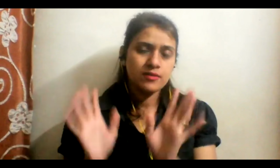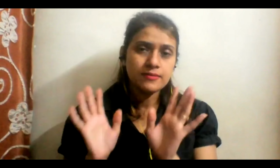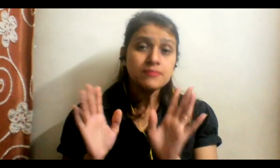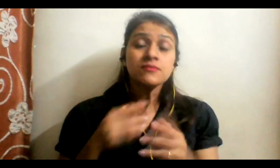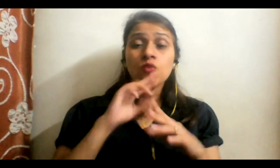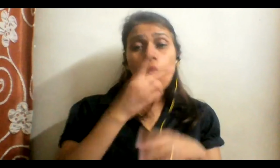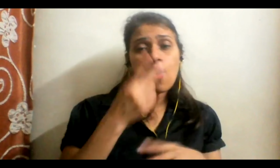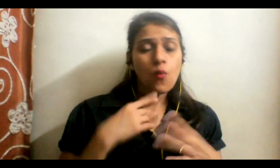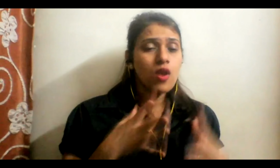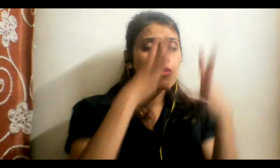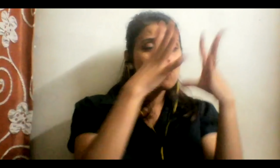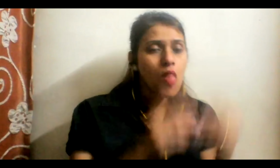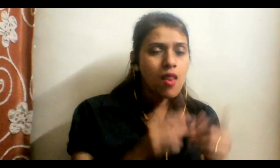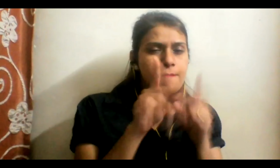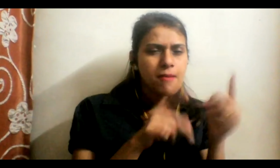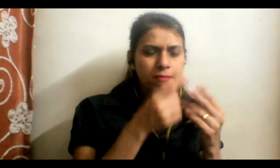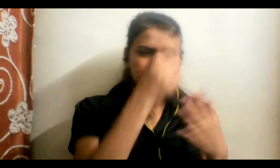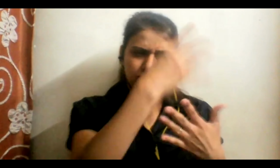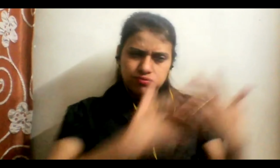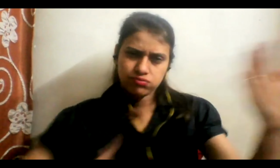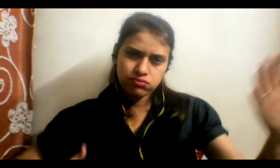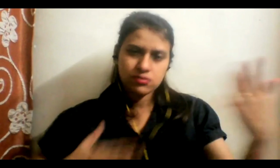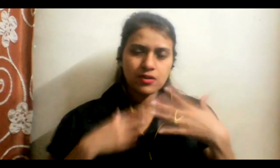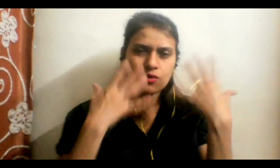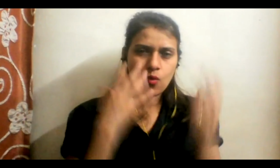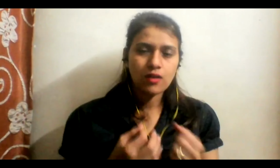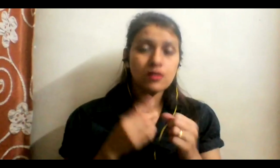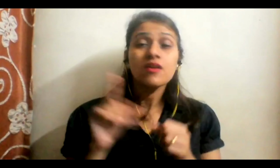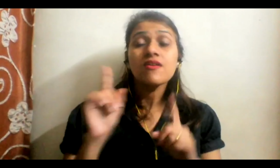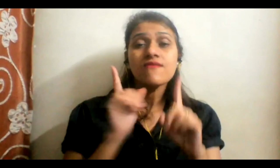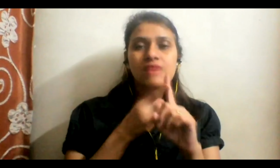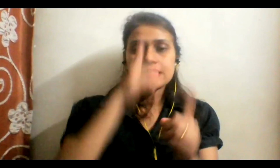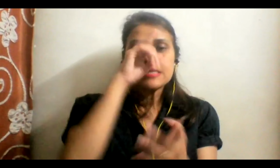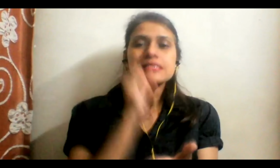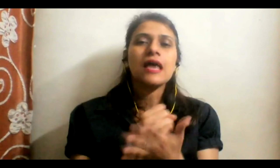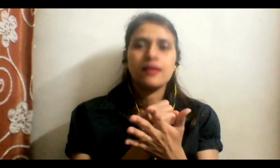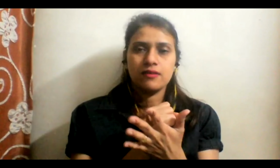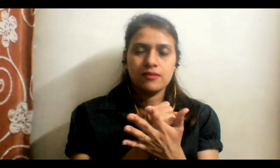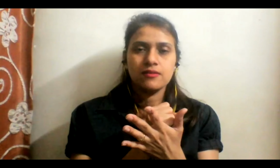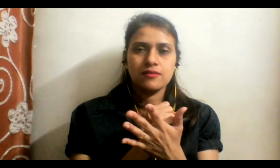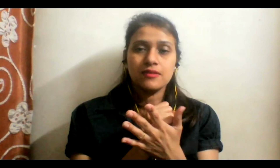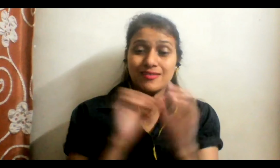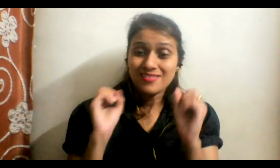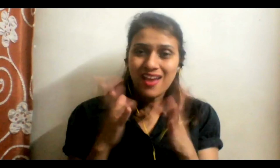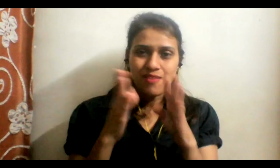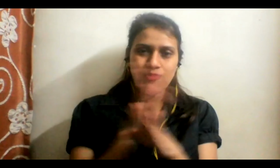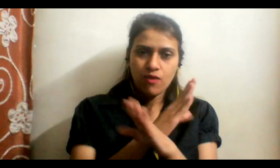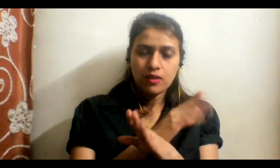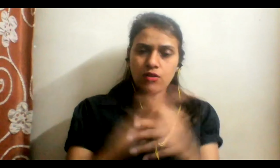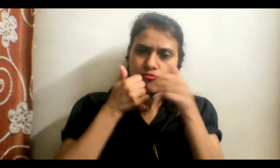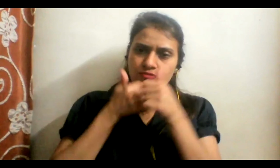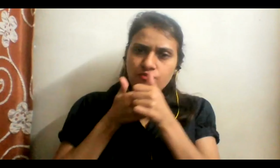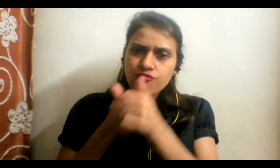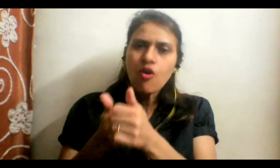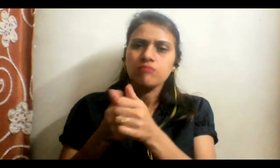qualitative research, so let's go do this. No, first you decide what you want to do, and then depending